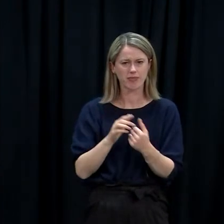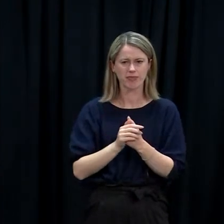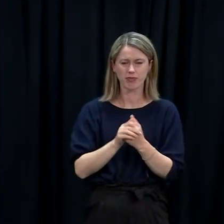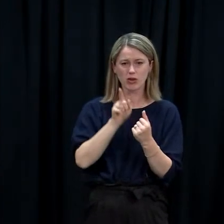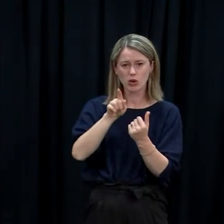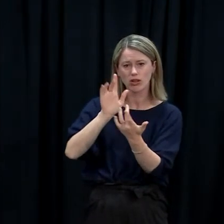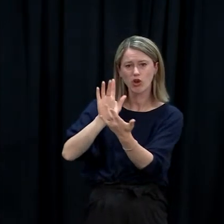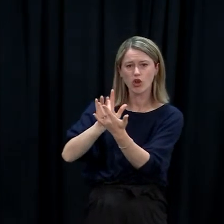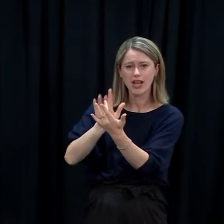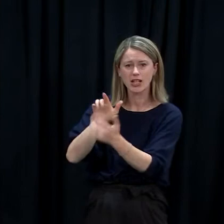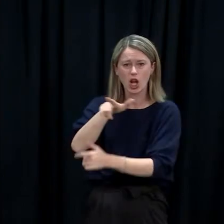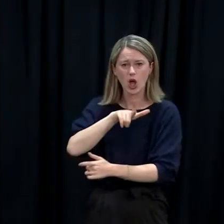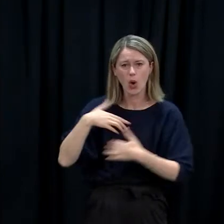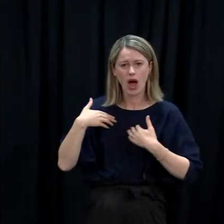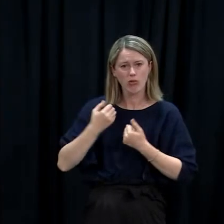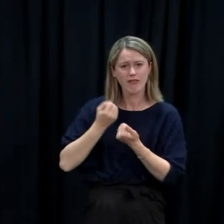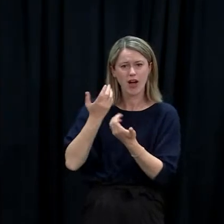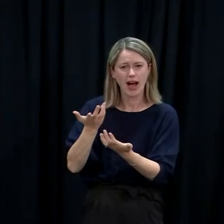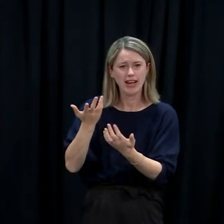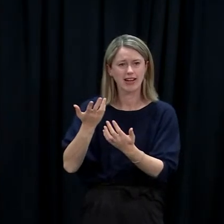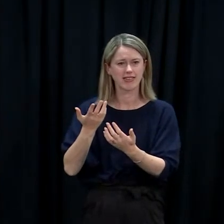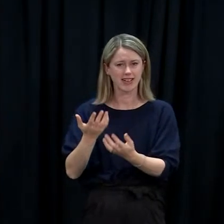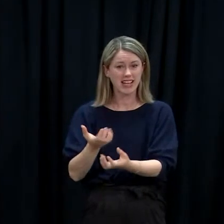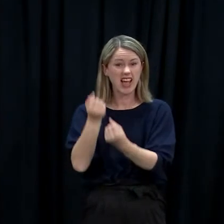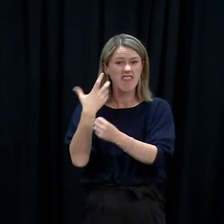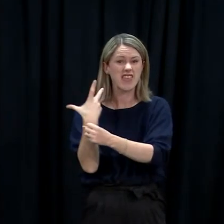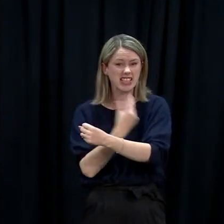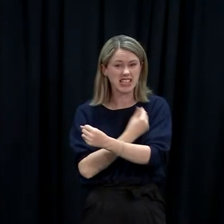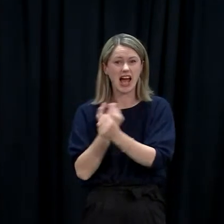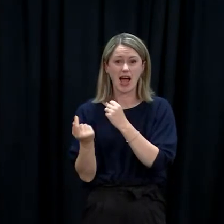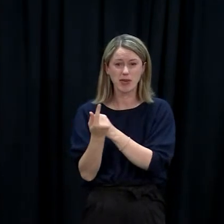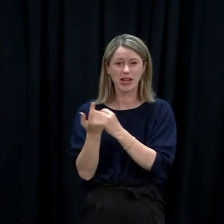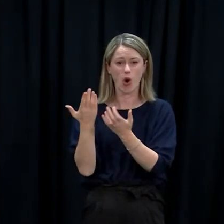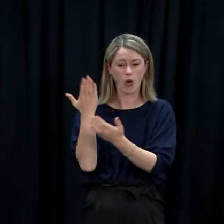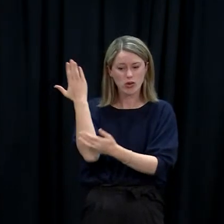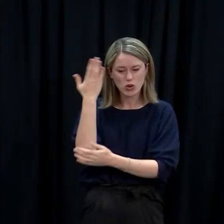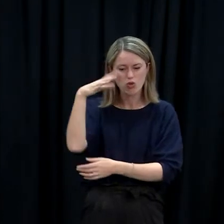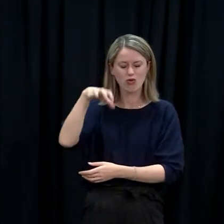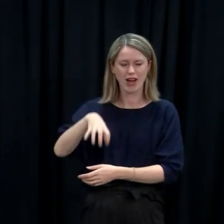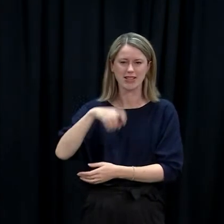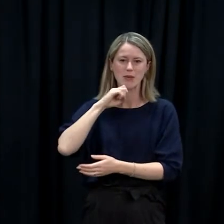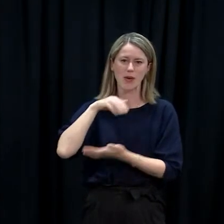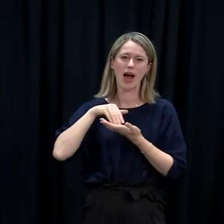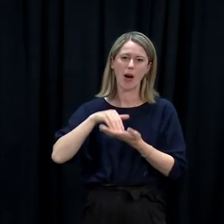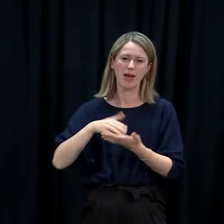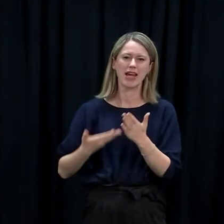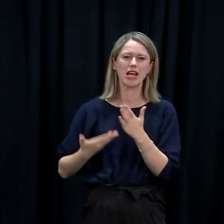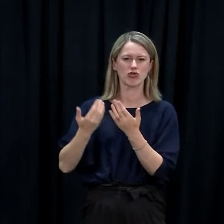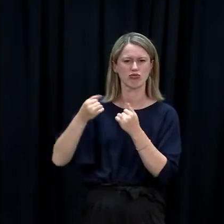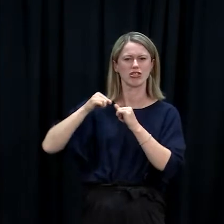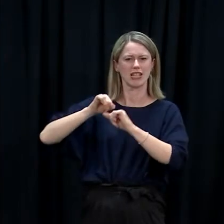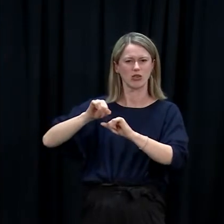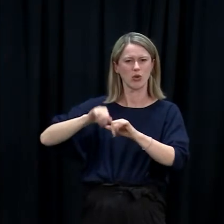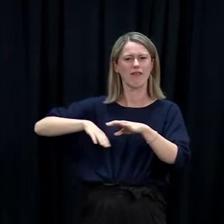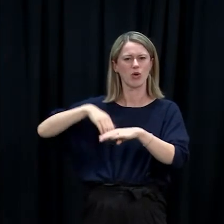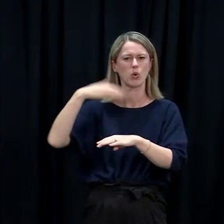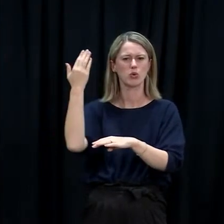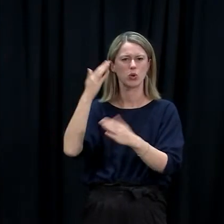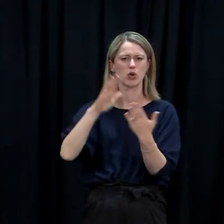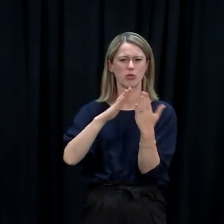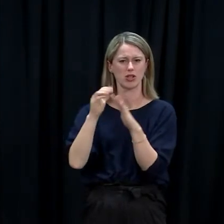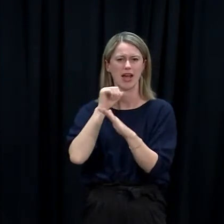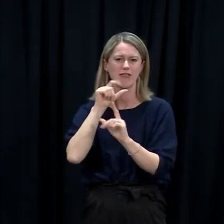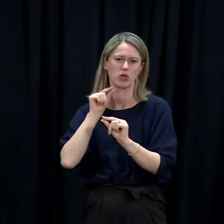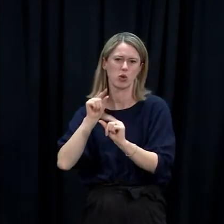touch with your local health providers and get vaccinations happening on site, because that will add extra protection to your whole school community when you